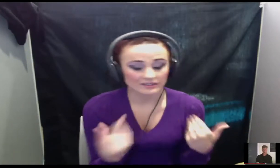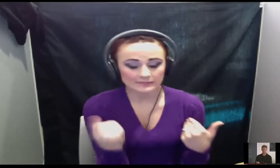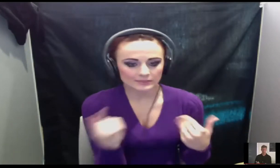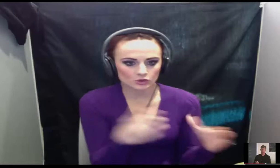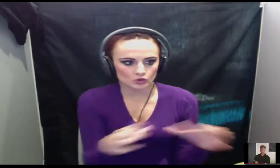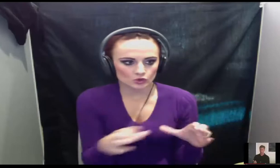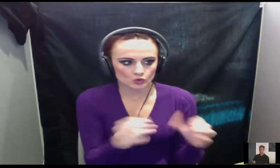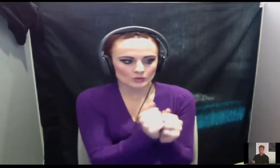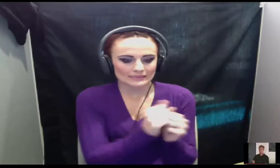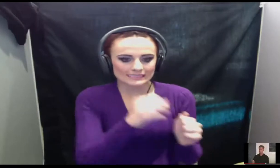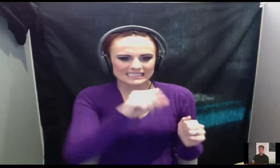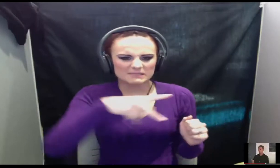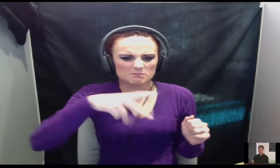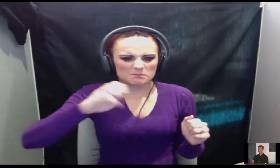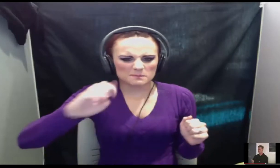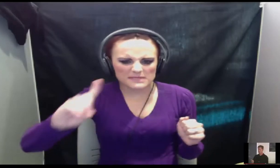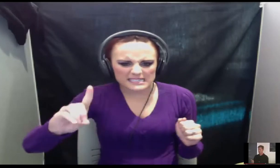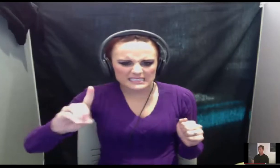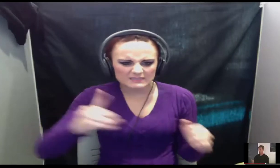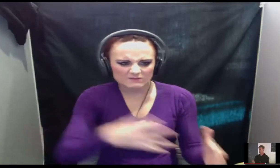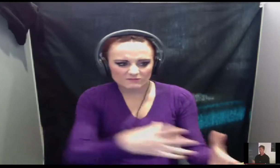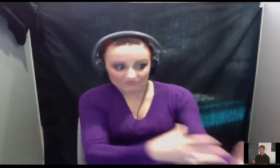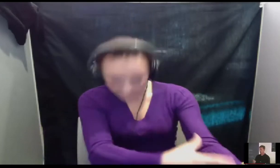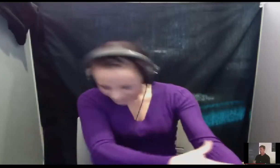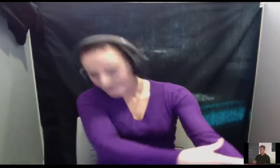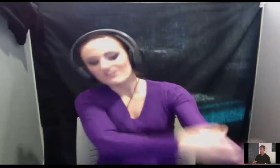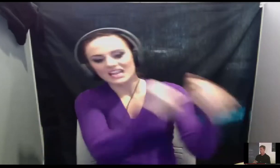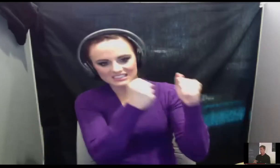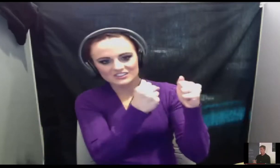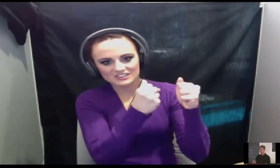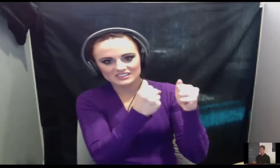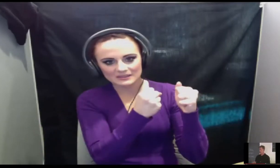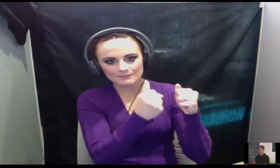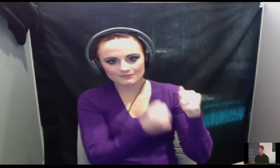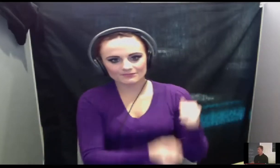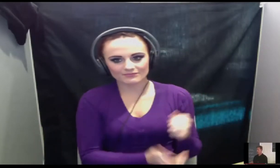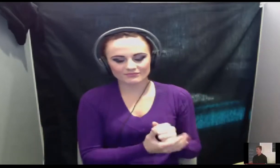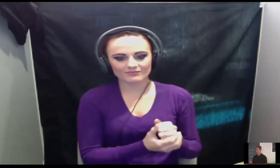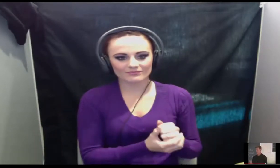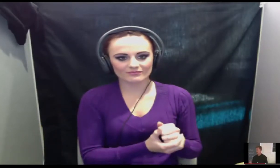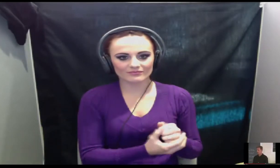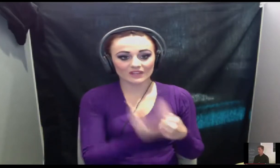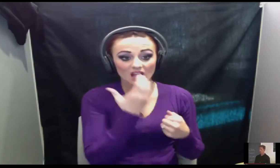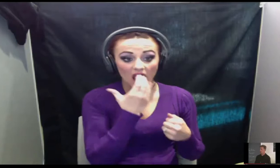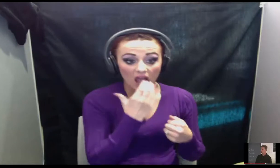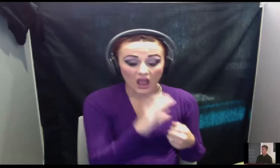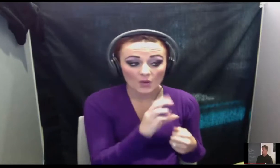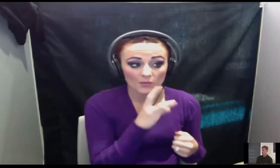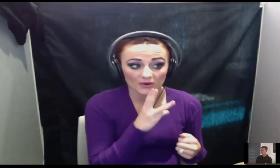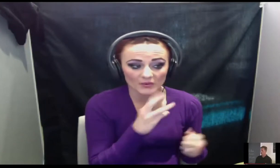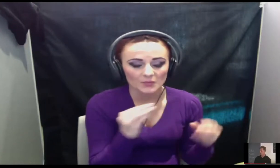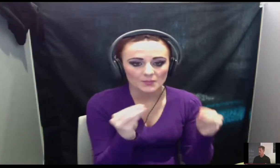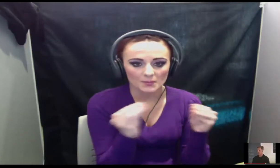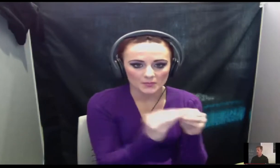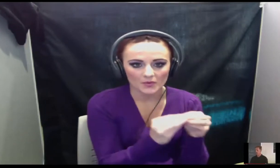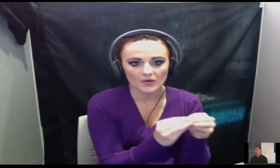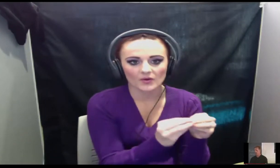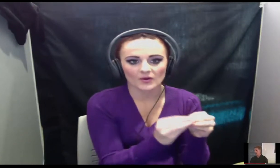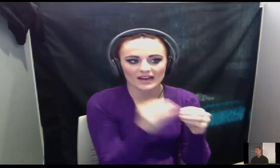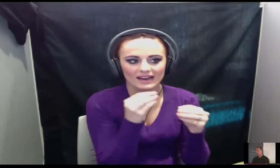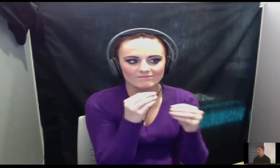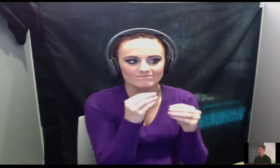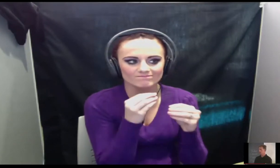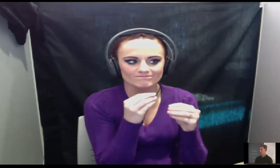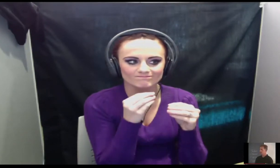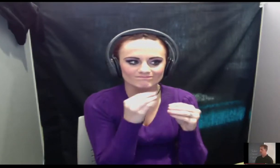faster. They're moving faster. So they're more active to get whatever you're trying to get off that